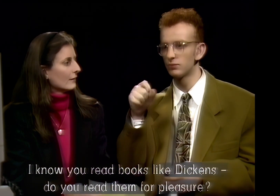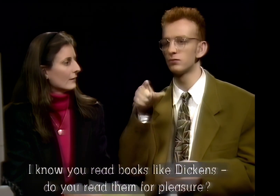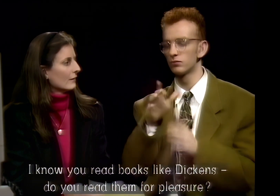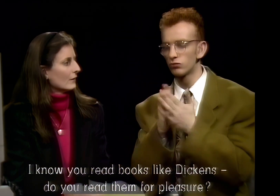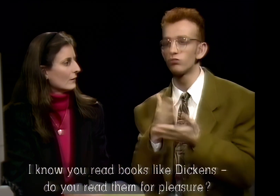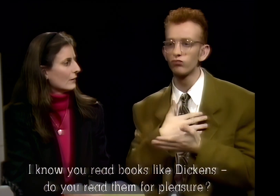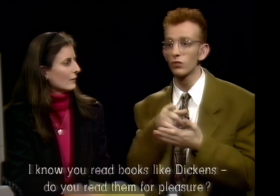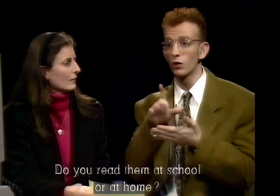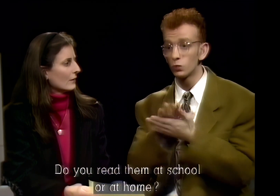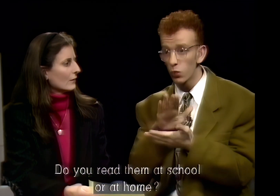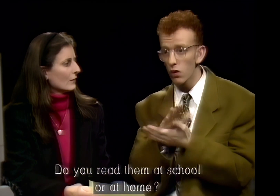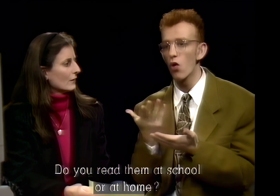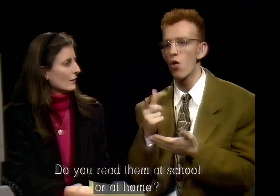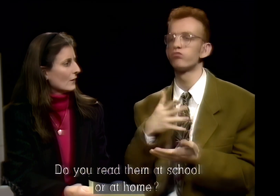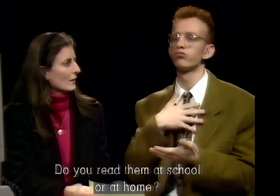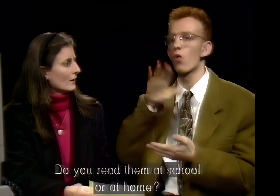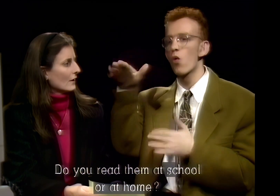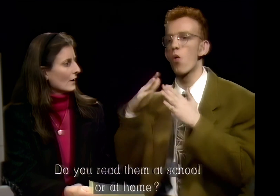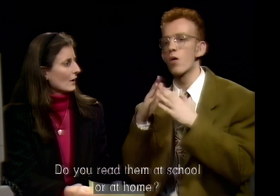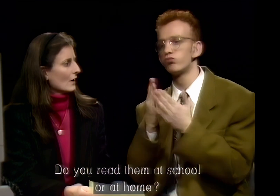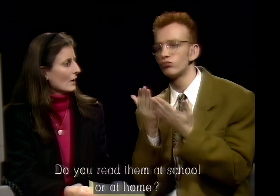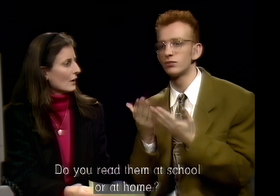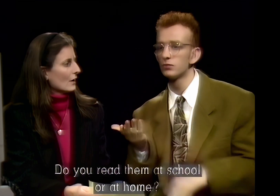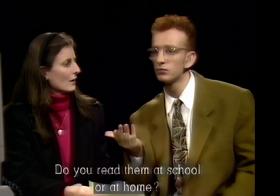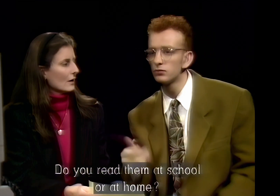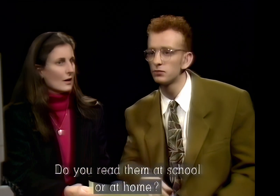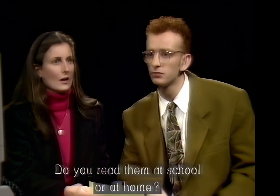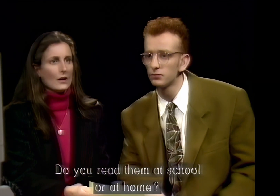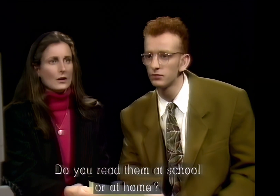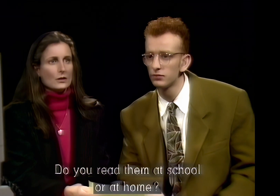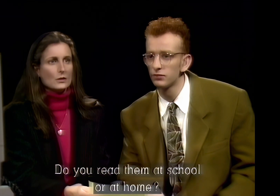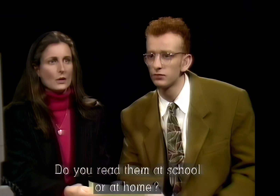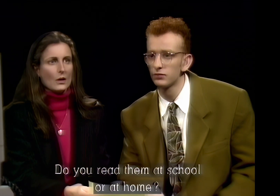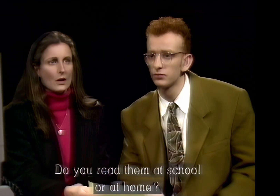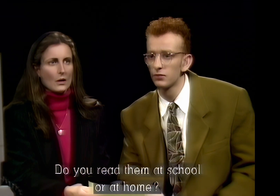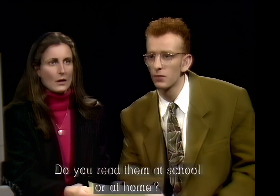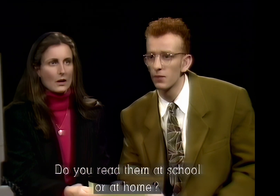Now, I know you read books like Dickens and so on. I mean, do you read them for pleasure, or do you read them at school, or do you read them at home?